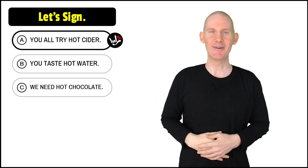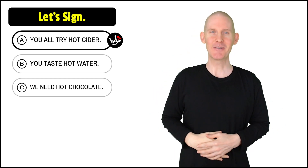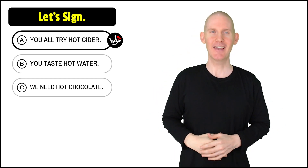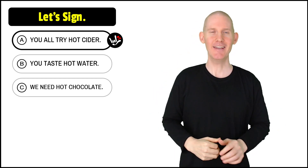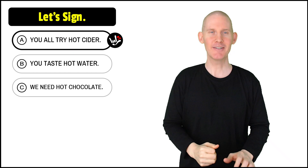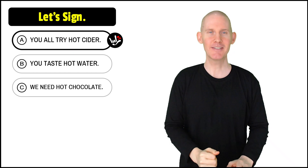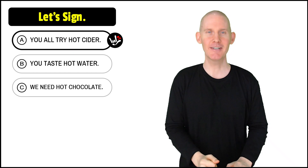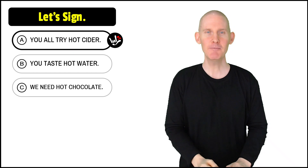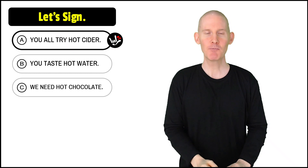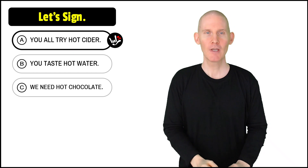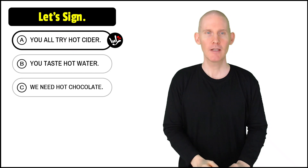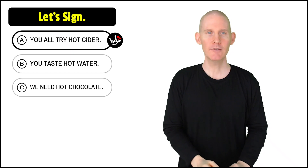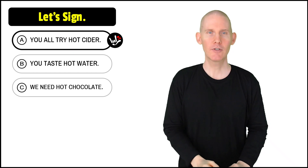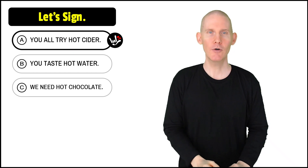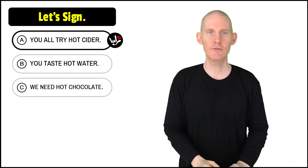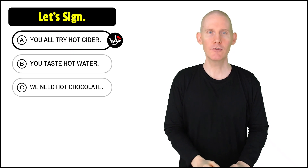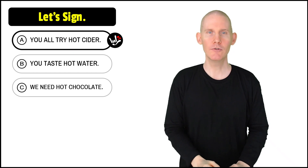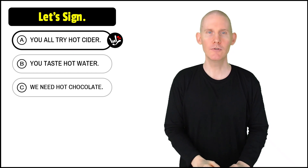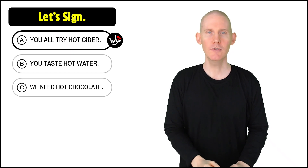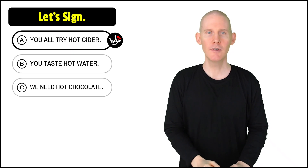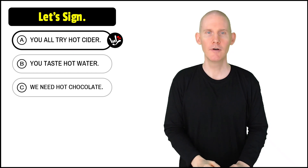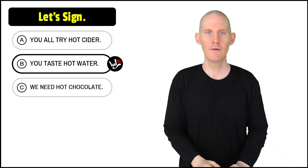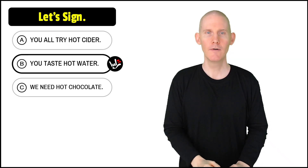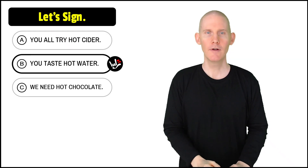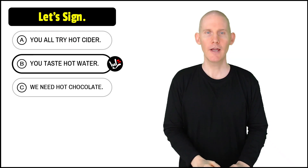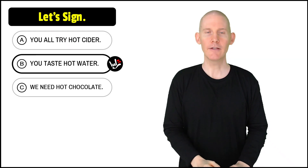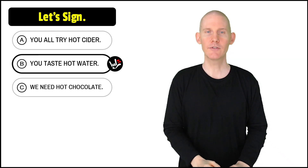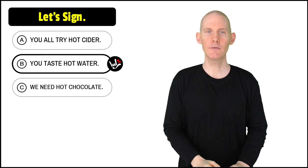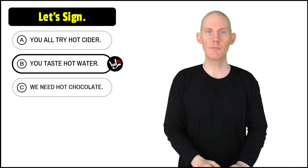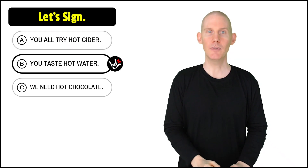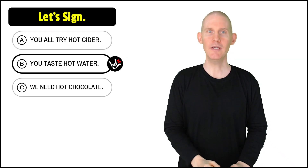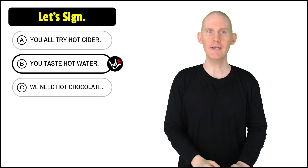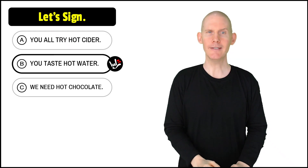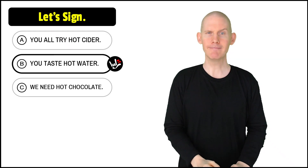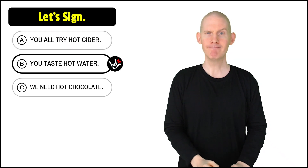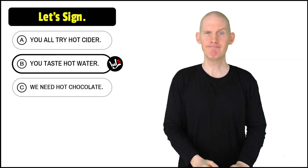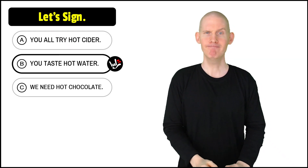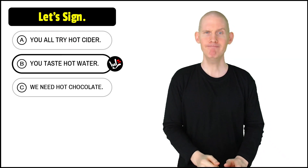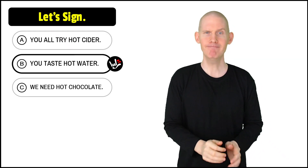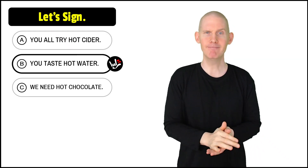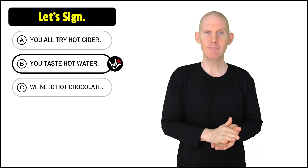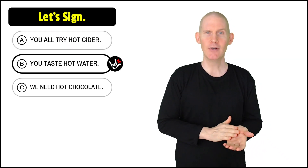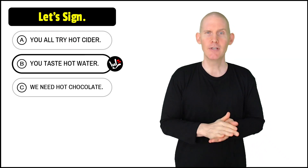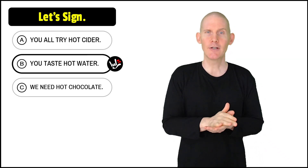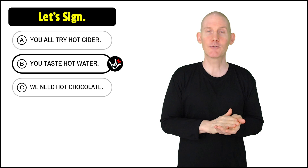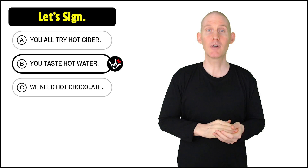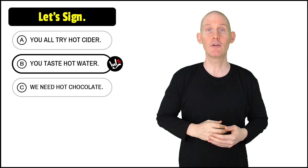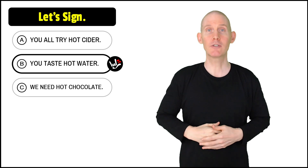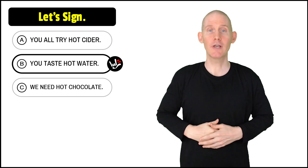Okay, good, good. Let's go to answer B. Here's what it looks like.